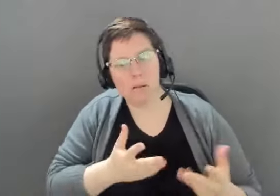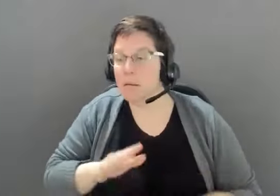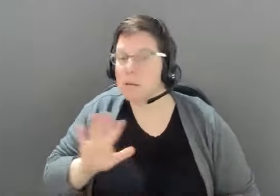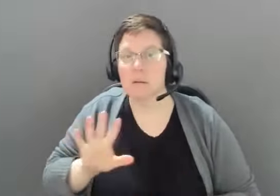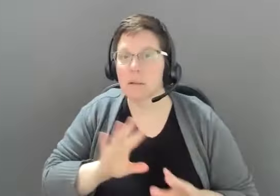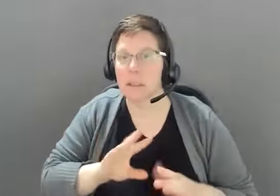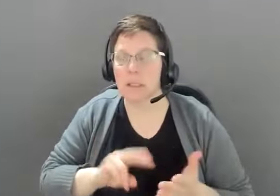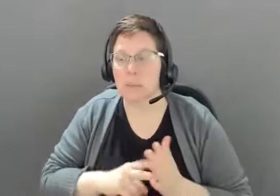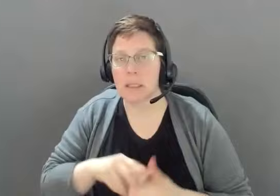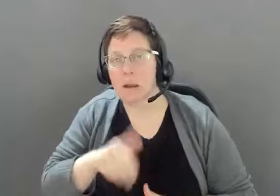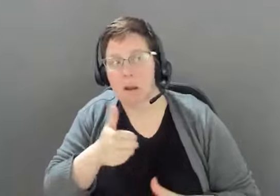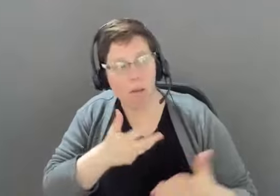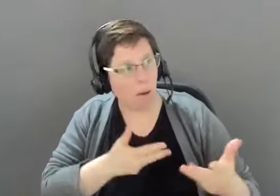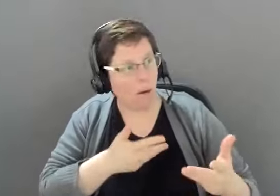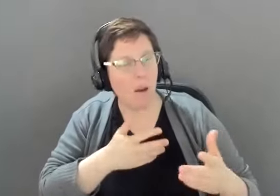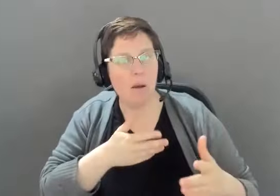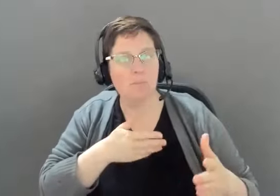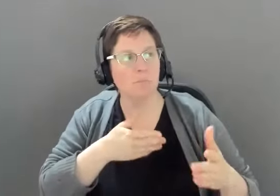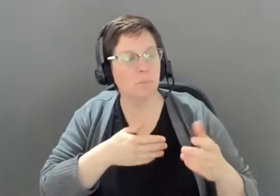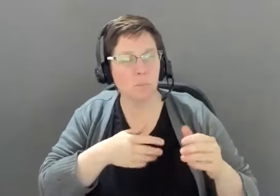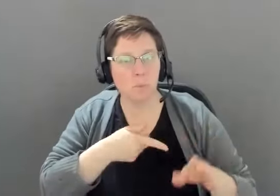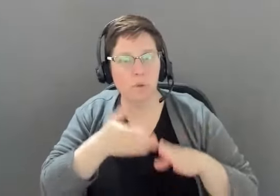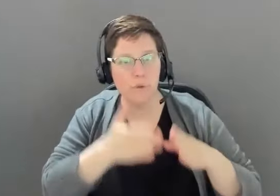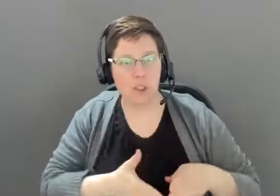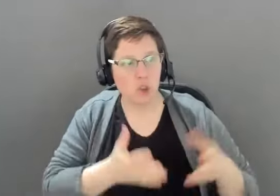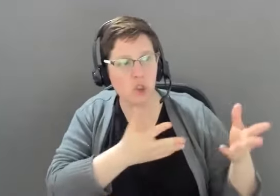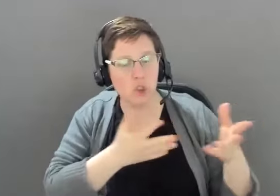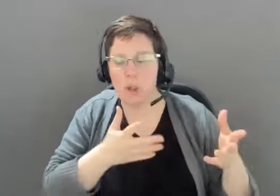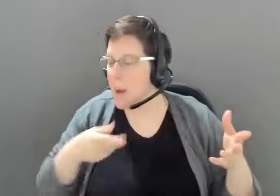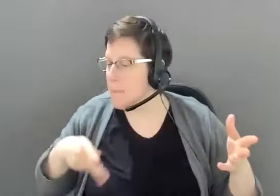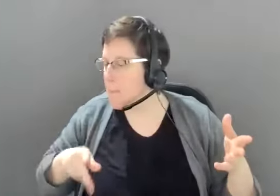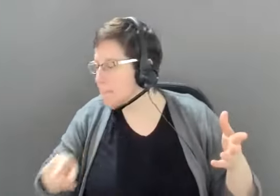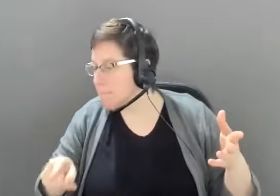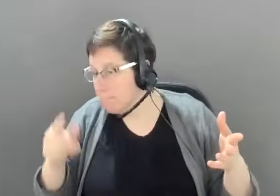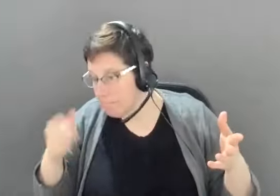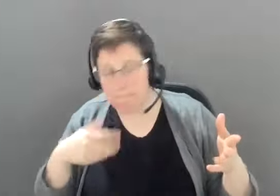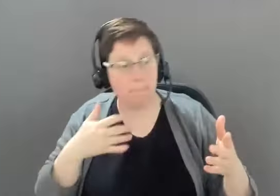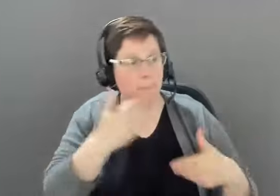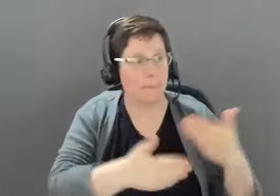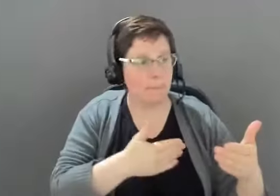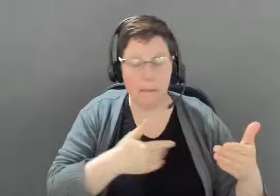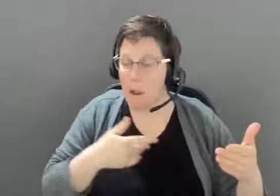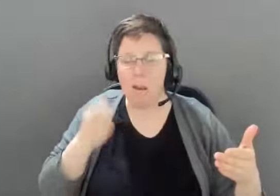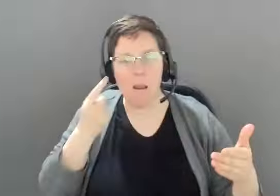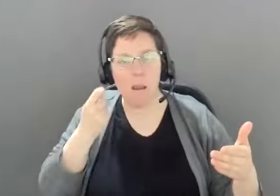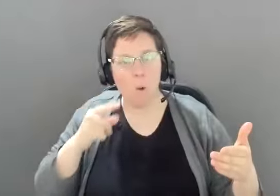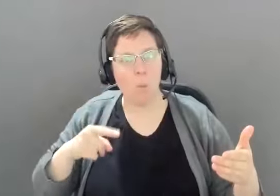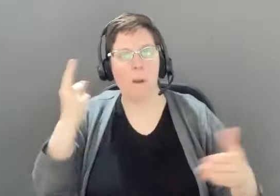support services. And this also means obtaining ongoing consent. Ensure that you have the survivor's consent each and